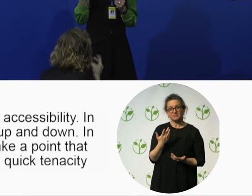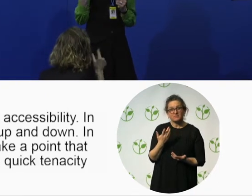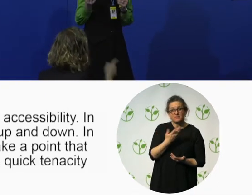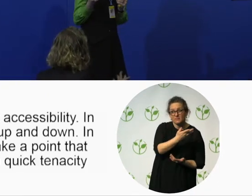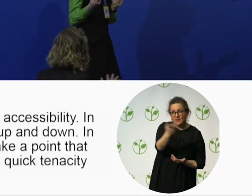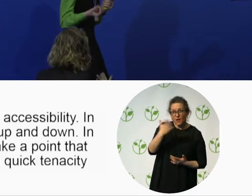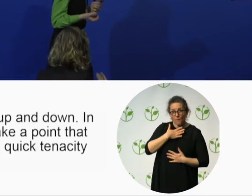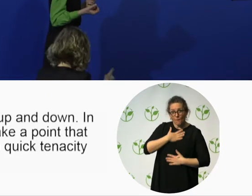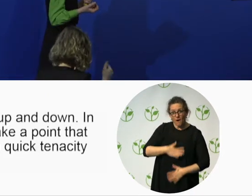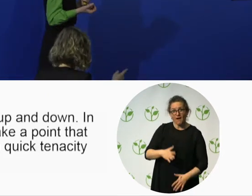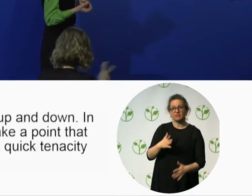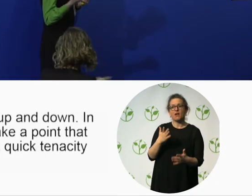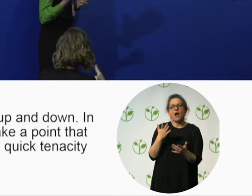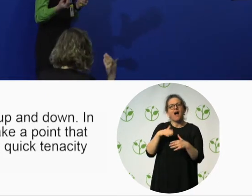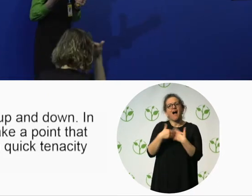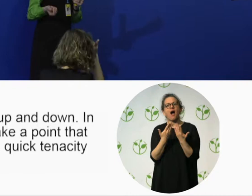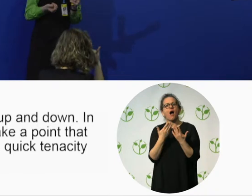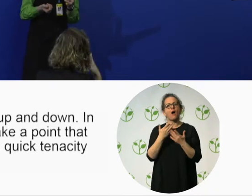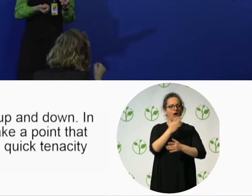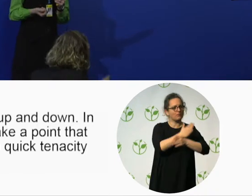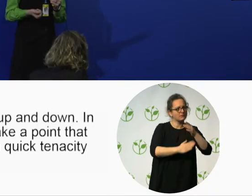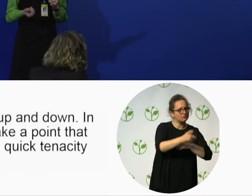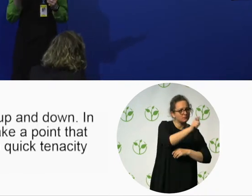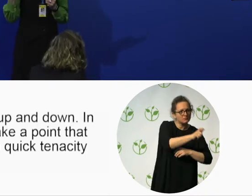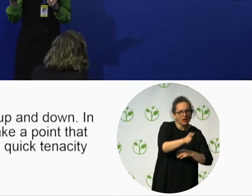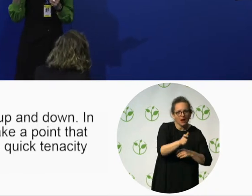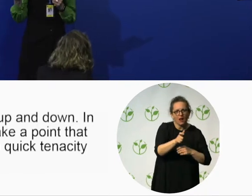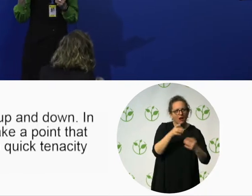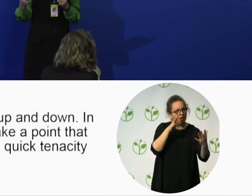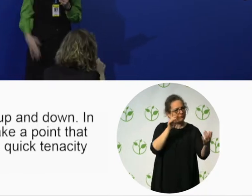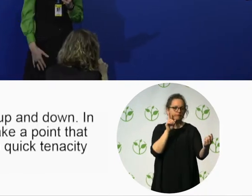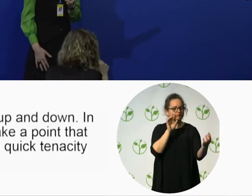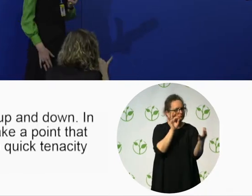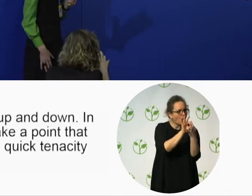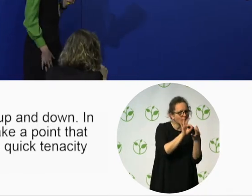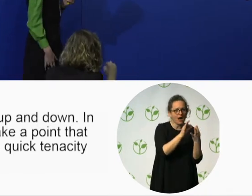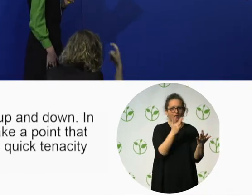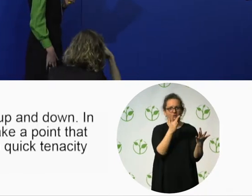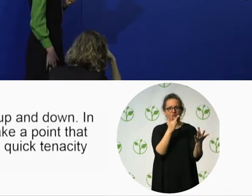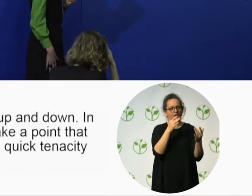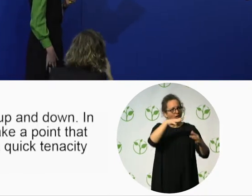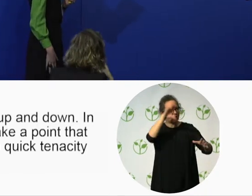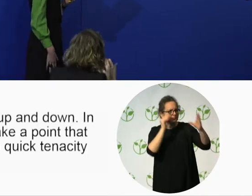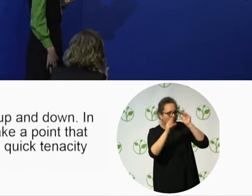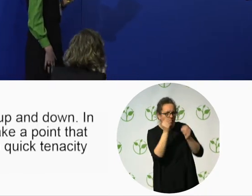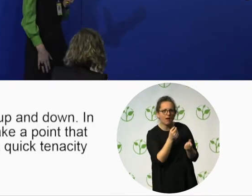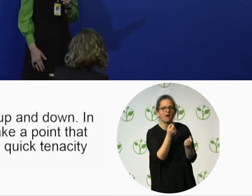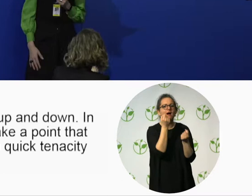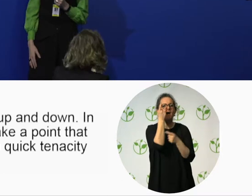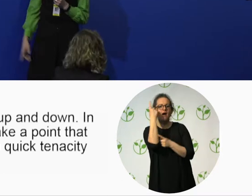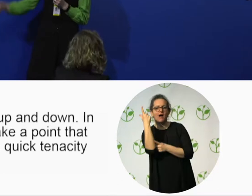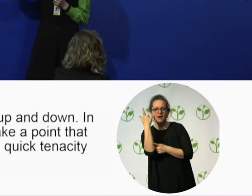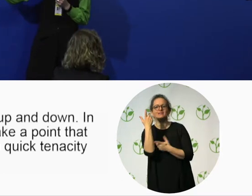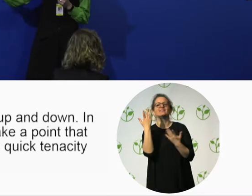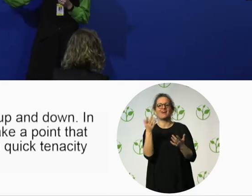quick tenacity and flexibility and solution-solving mind. So Bobby's making two points. One